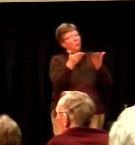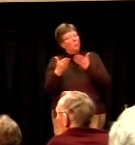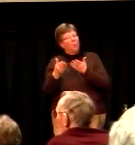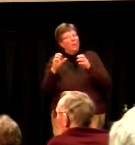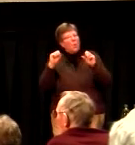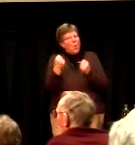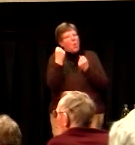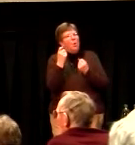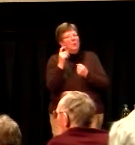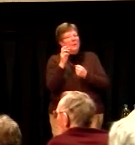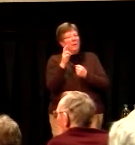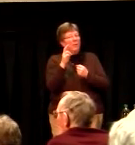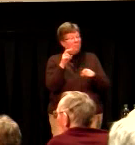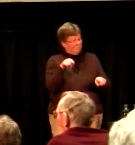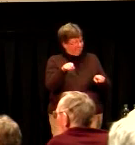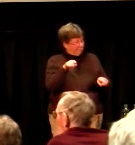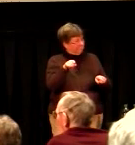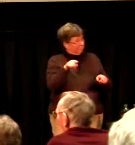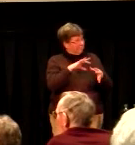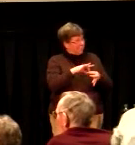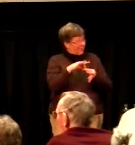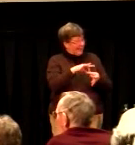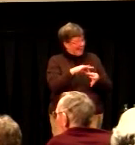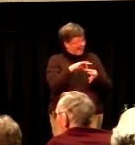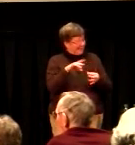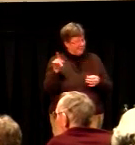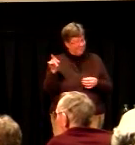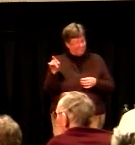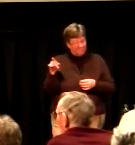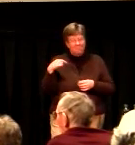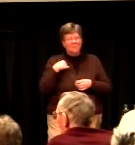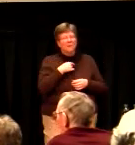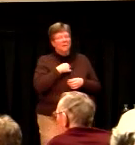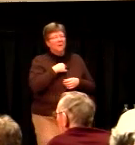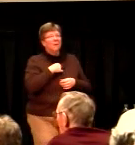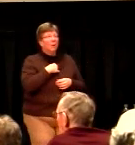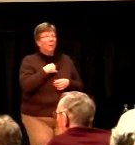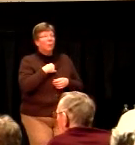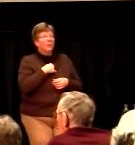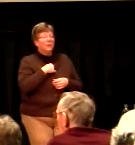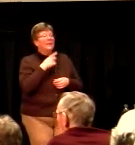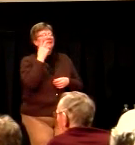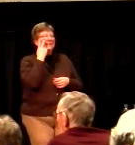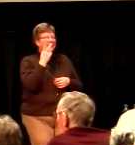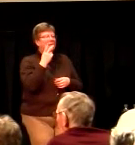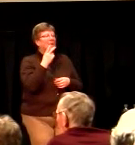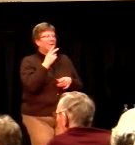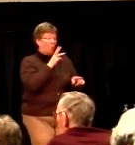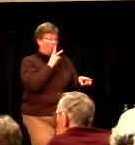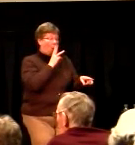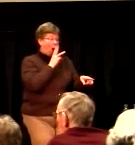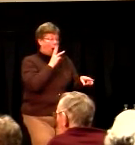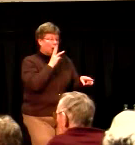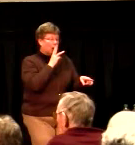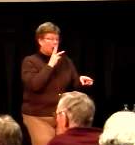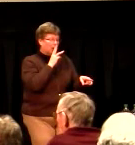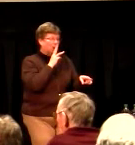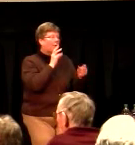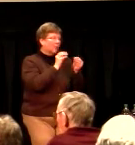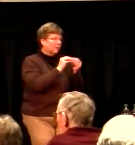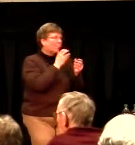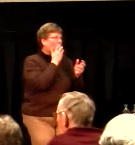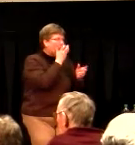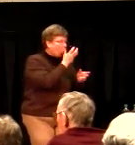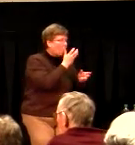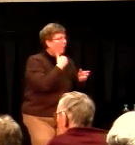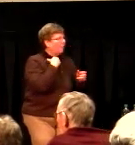colder weather than they're having now. We definitely are seeing warmer waters in some places, and I think the El